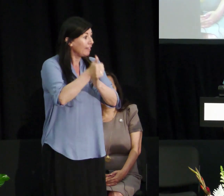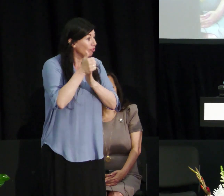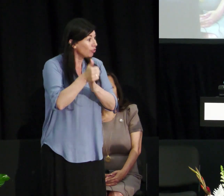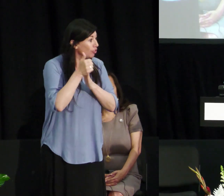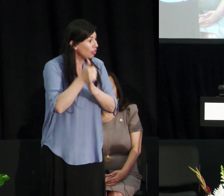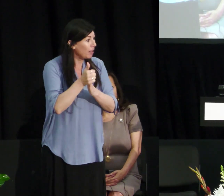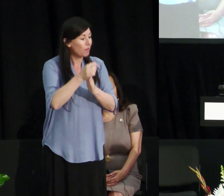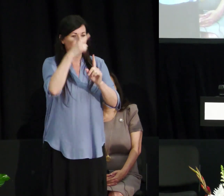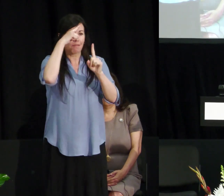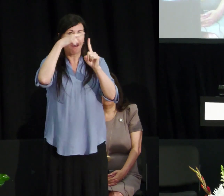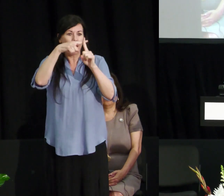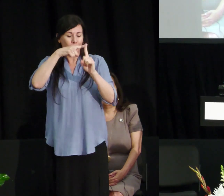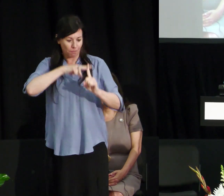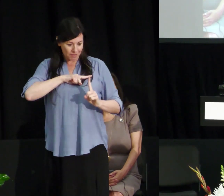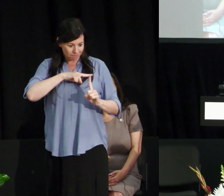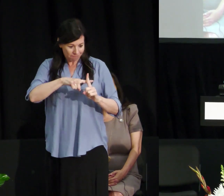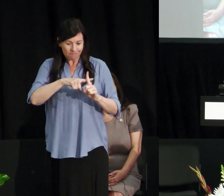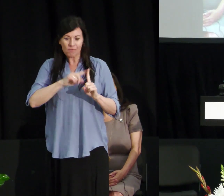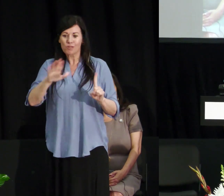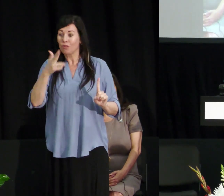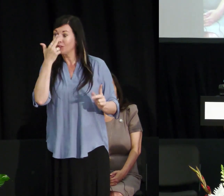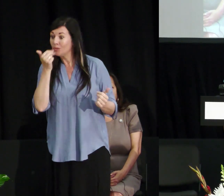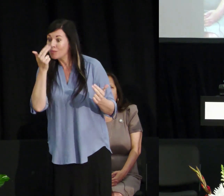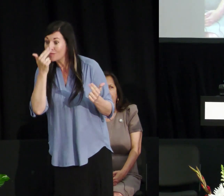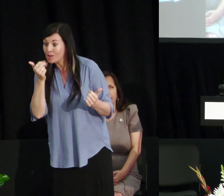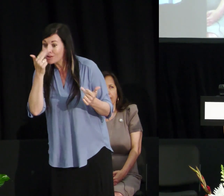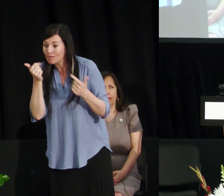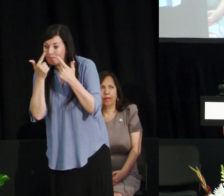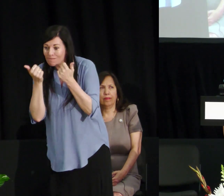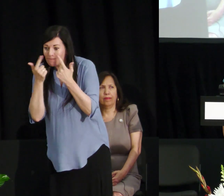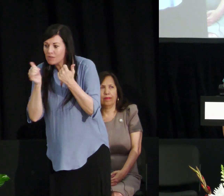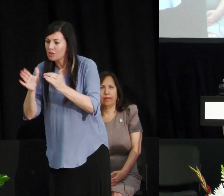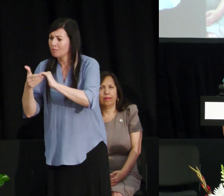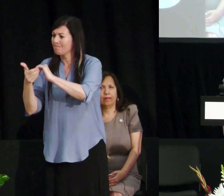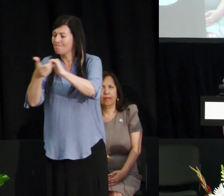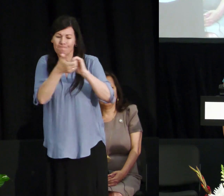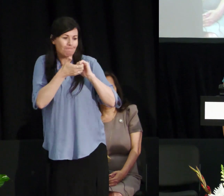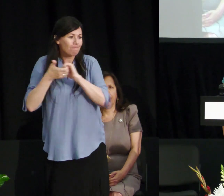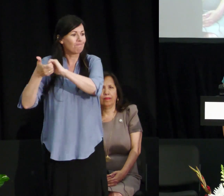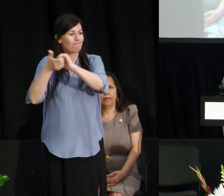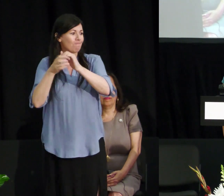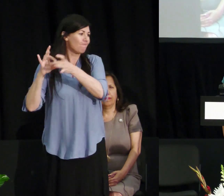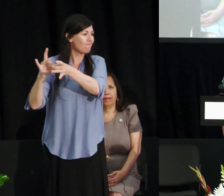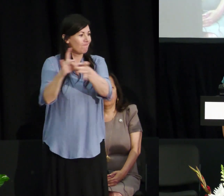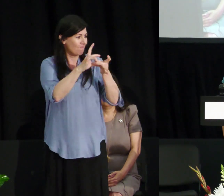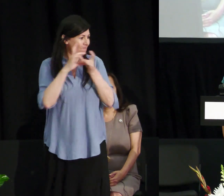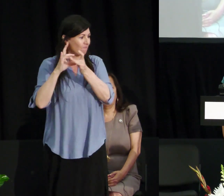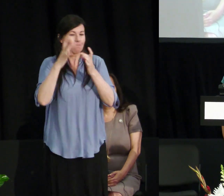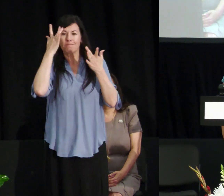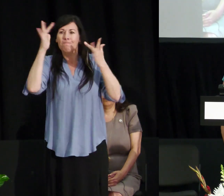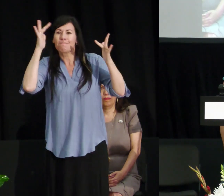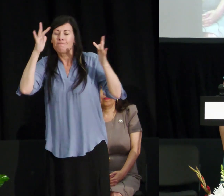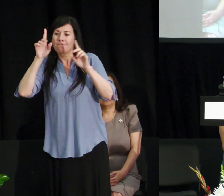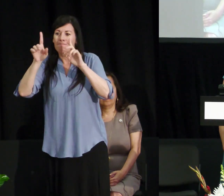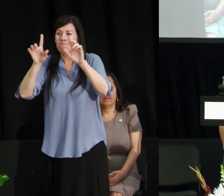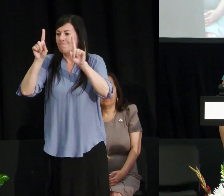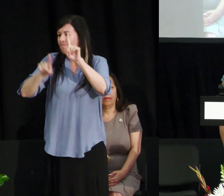optimism, good humor, sense of community, intellectual curiosity,